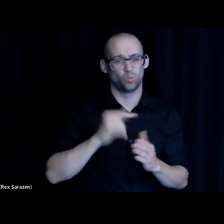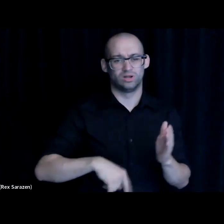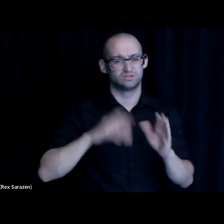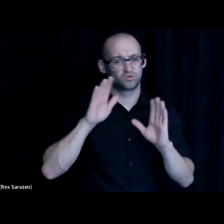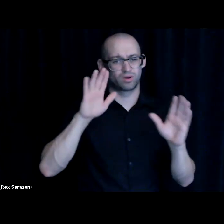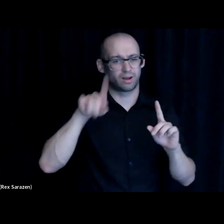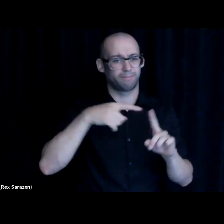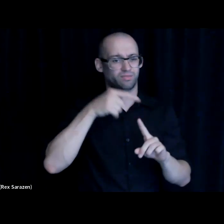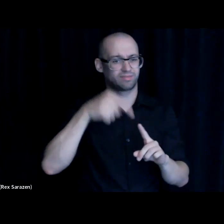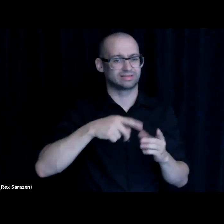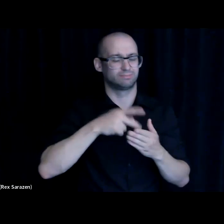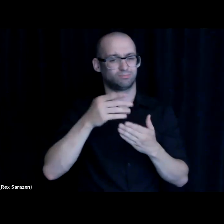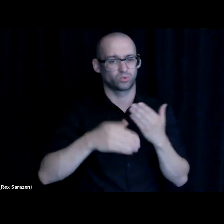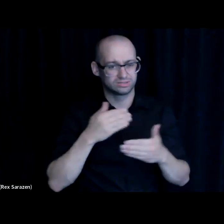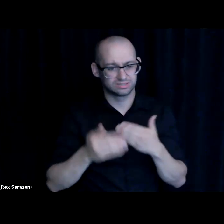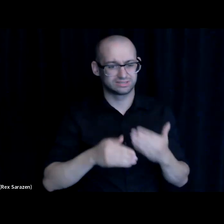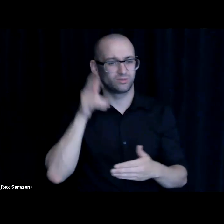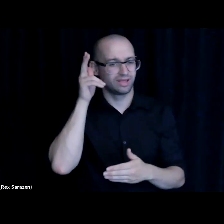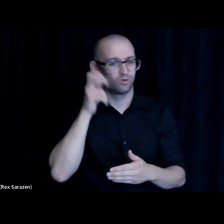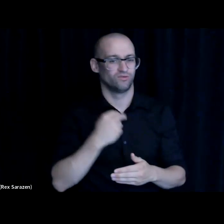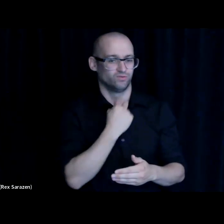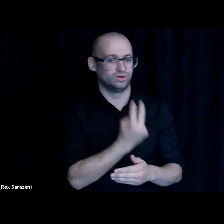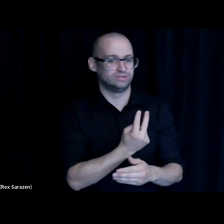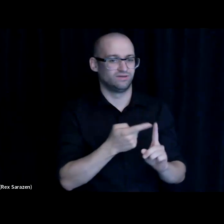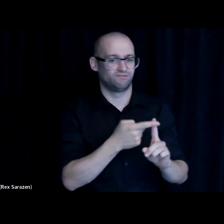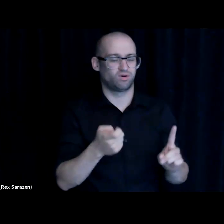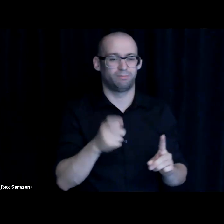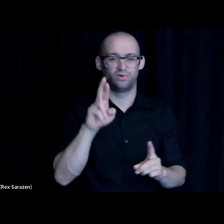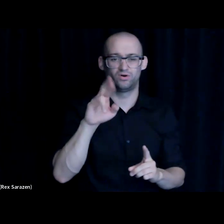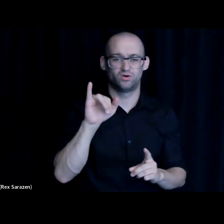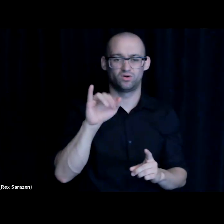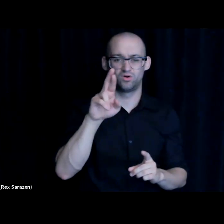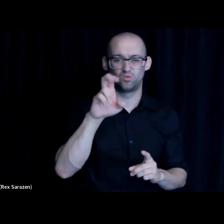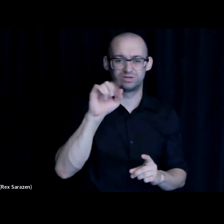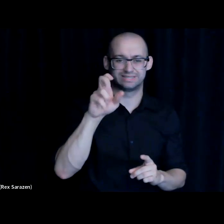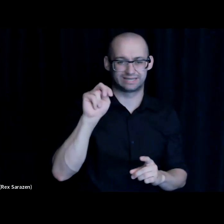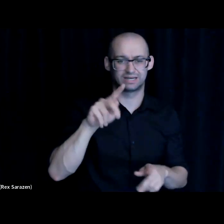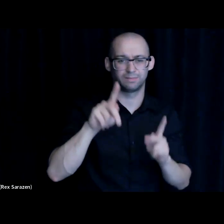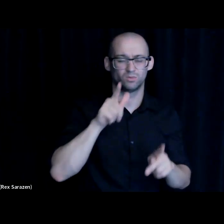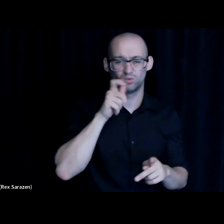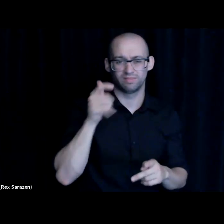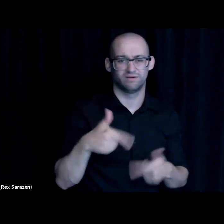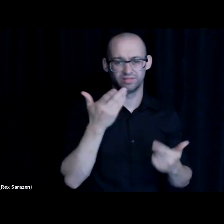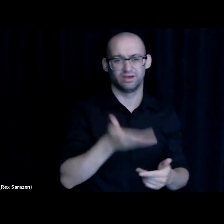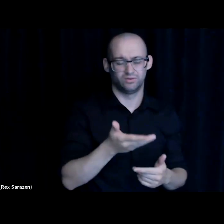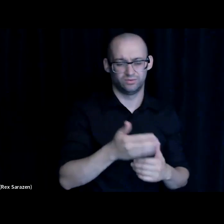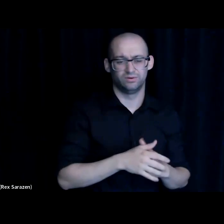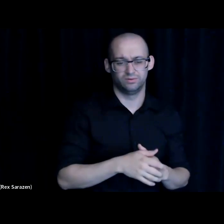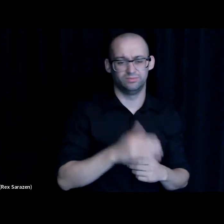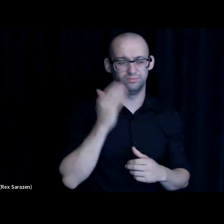is we've been able to hear voices from residents and stakeholders from both the urban and the rural areas, and that we know